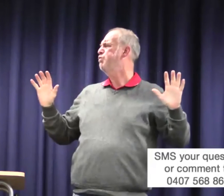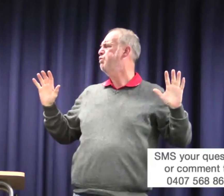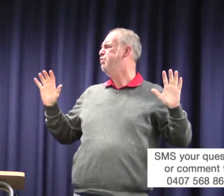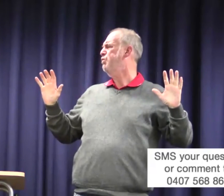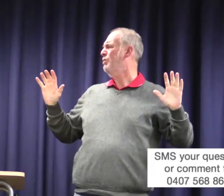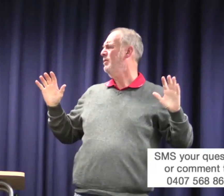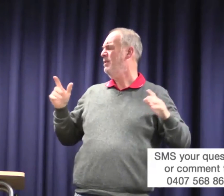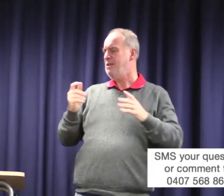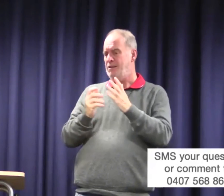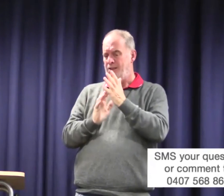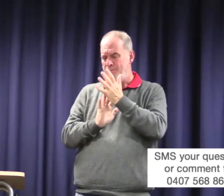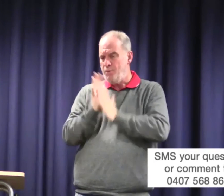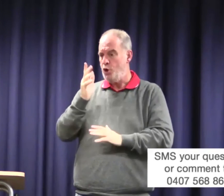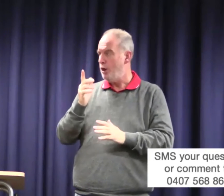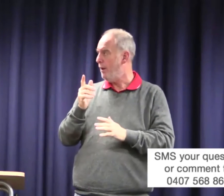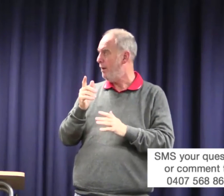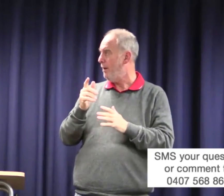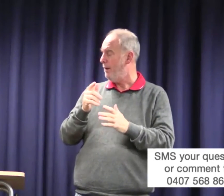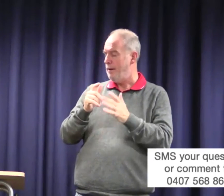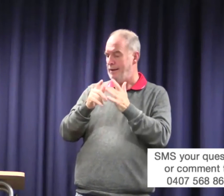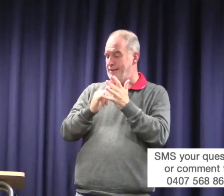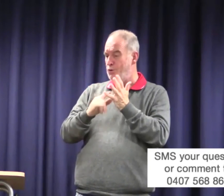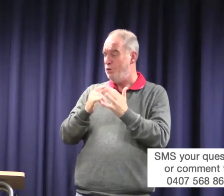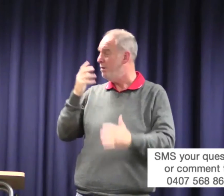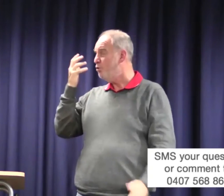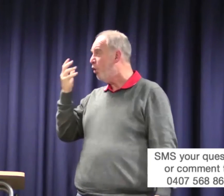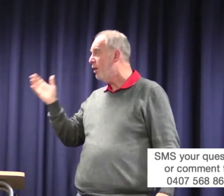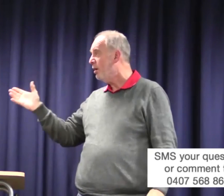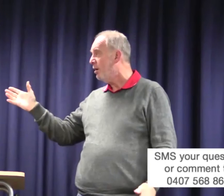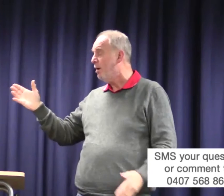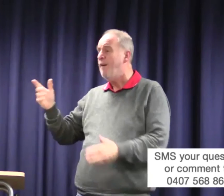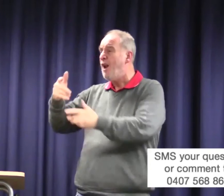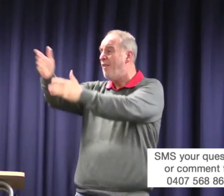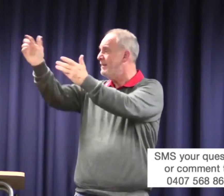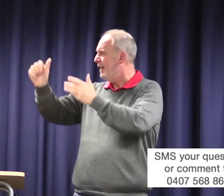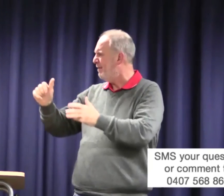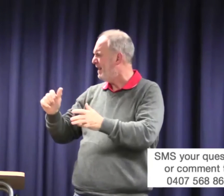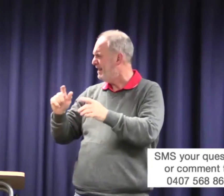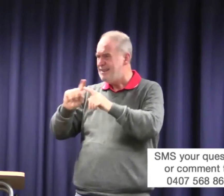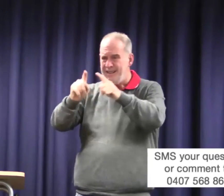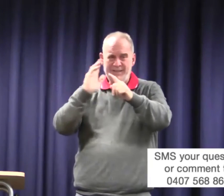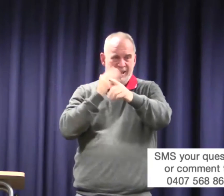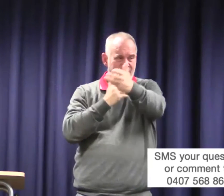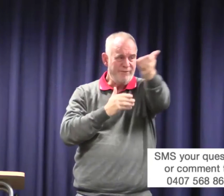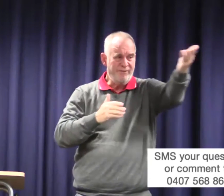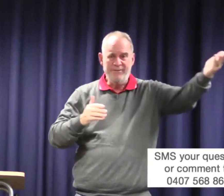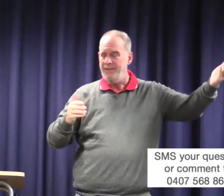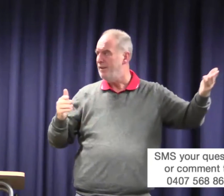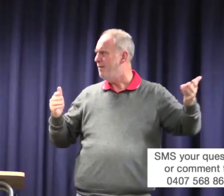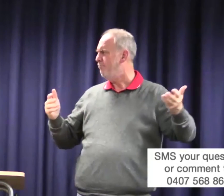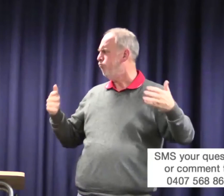there's varying communication methods used by the deaf community. I'm sorry, VRI just isn't